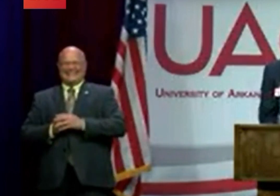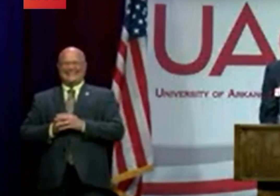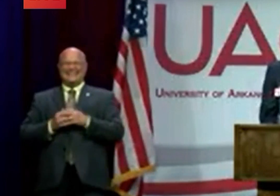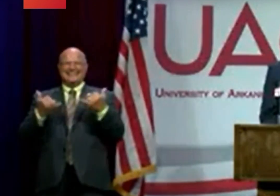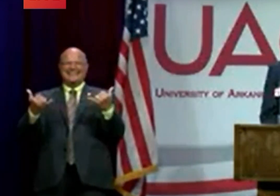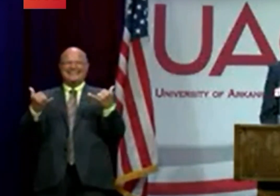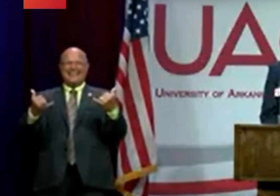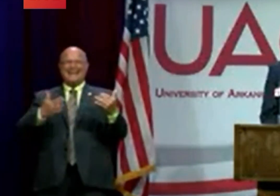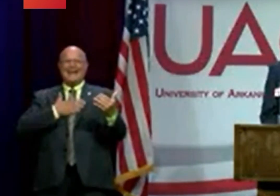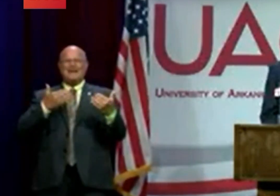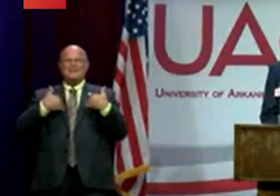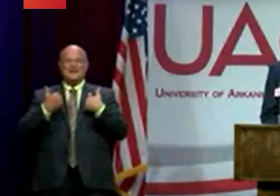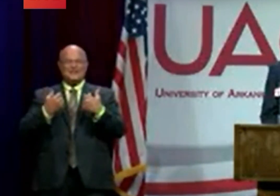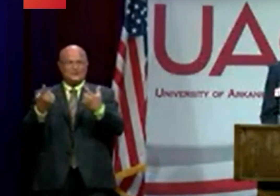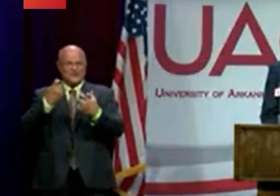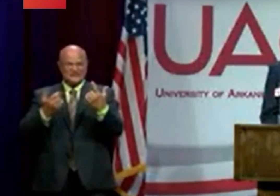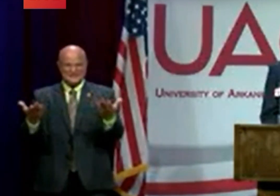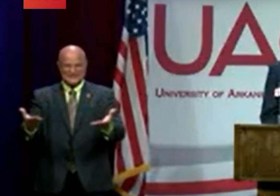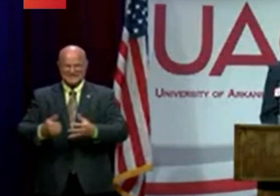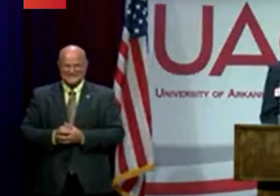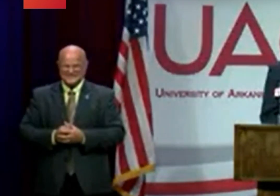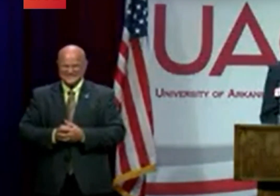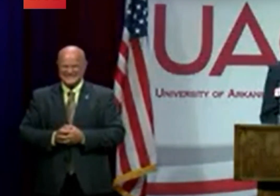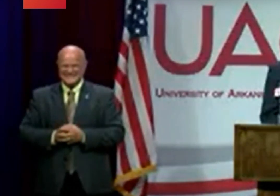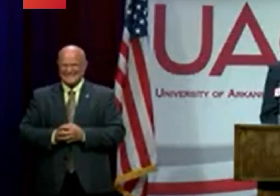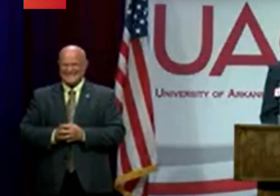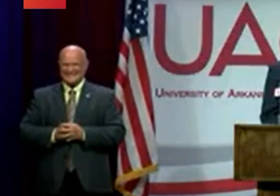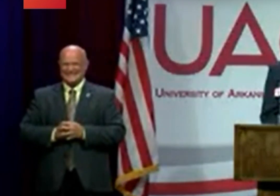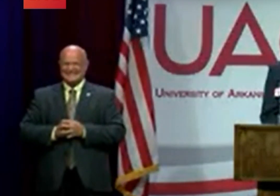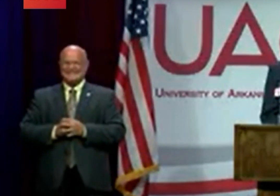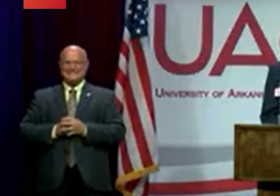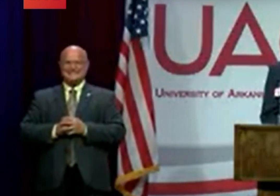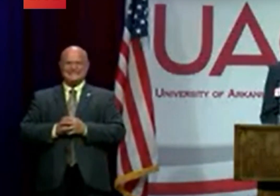With that, we'll be happy to take any questions.